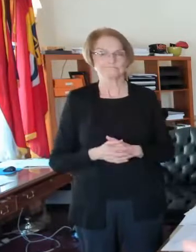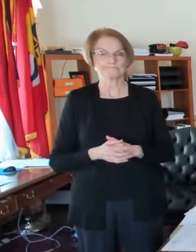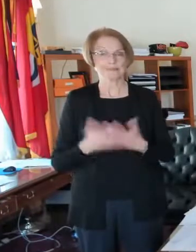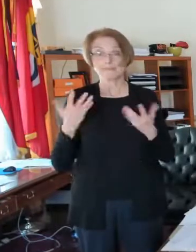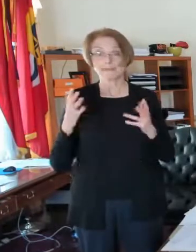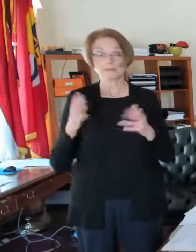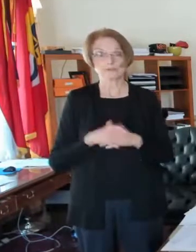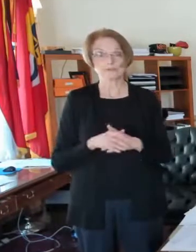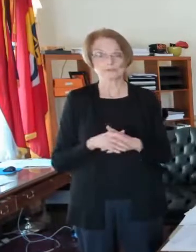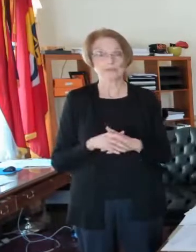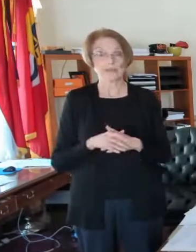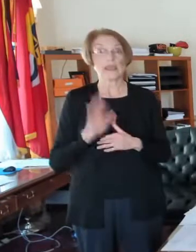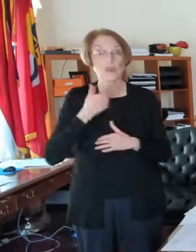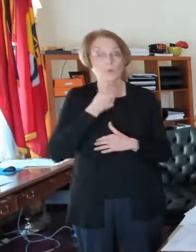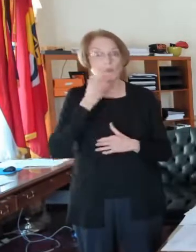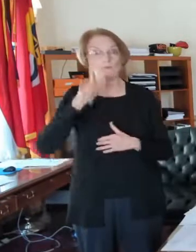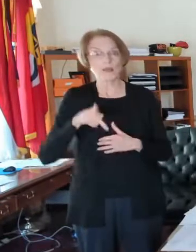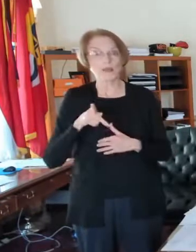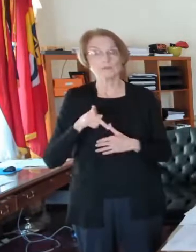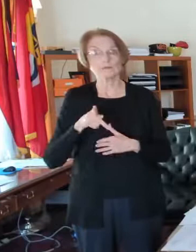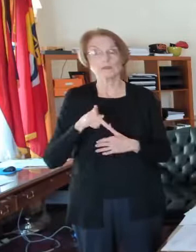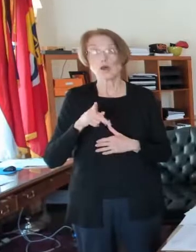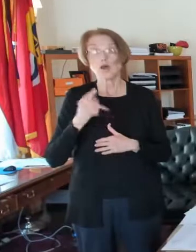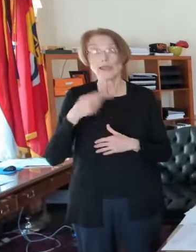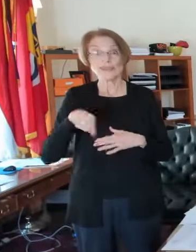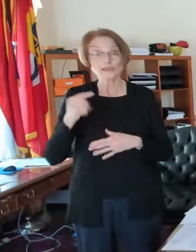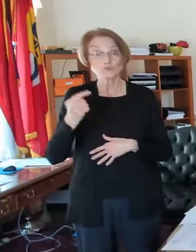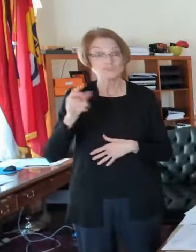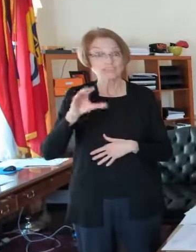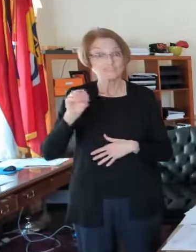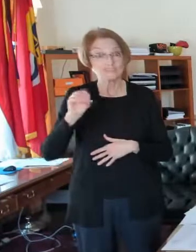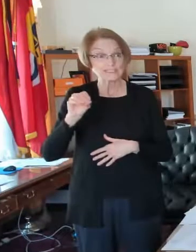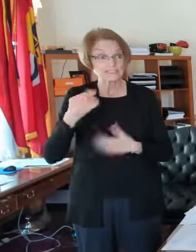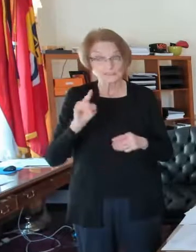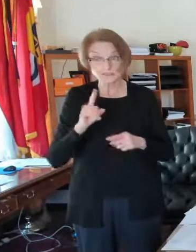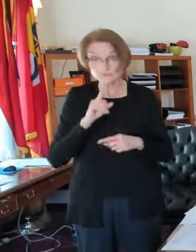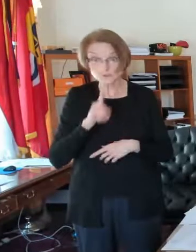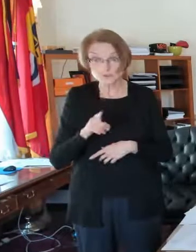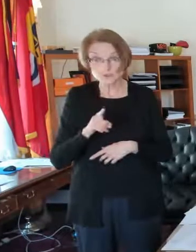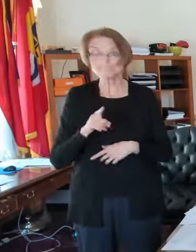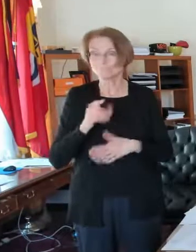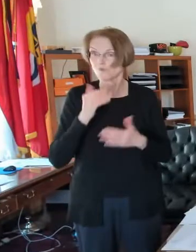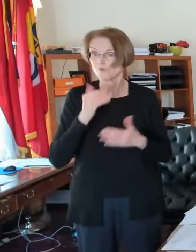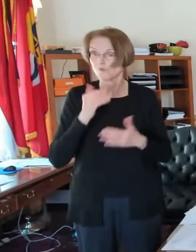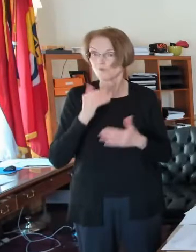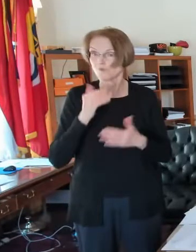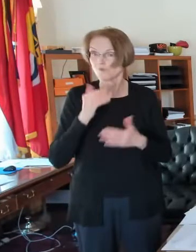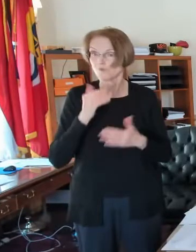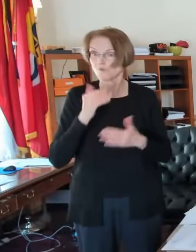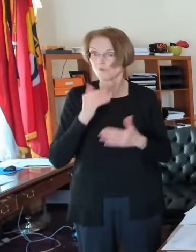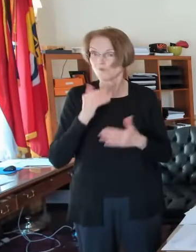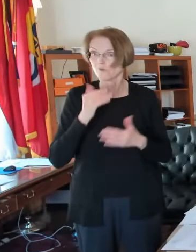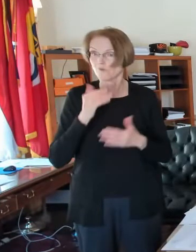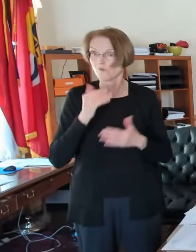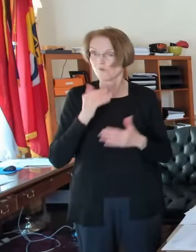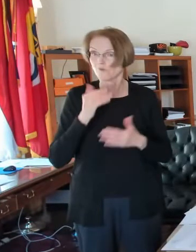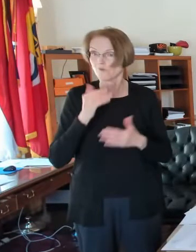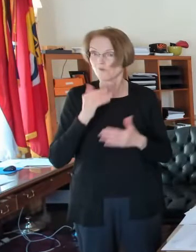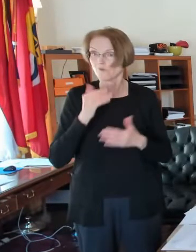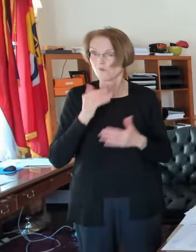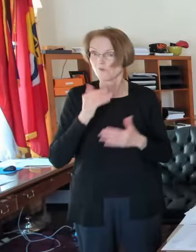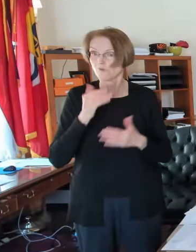it's going to warm up though. It's supposed to be 50 on Tuesday. Is that right? Is that still true? Almost 50. I hope so.